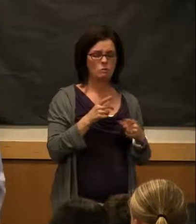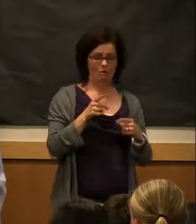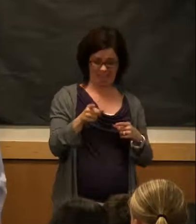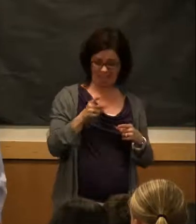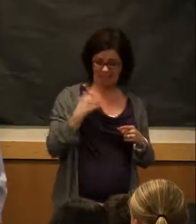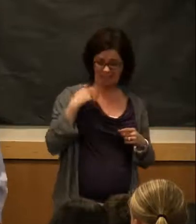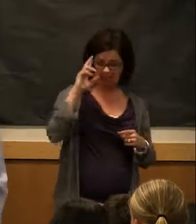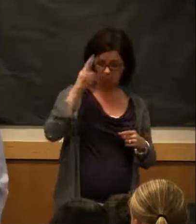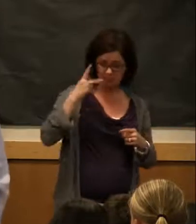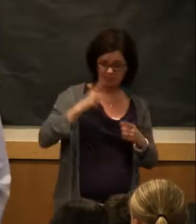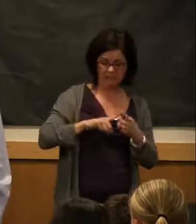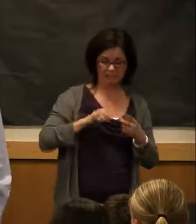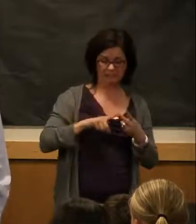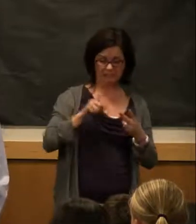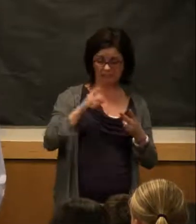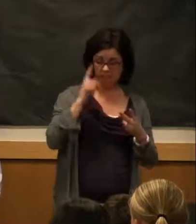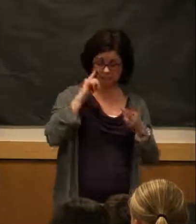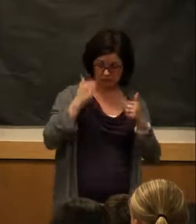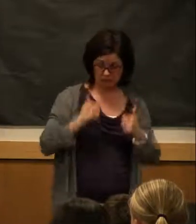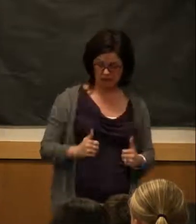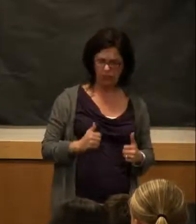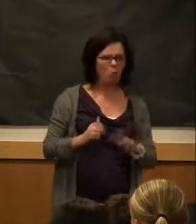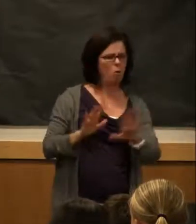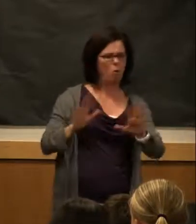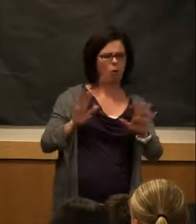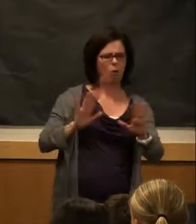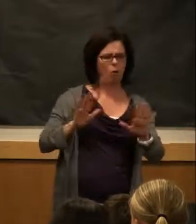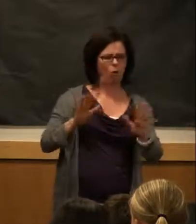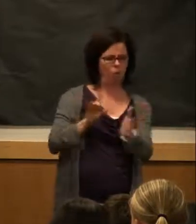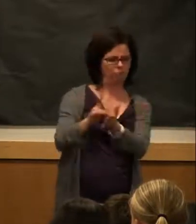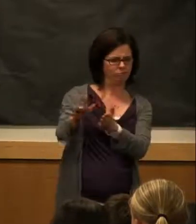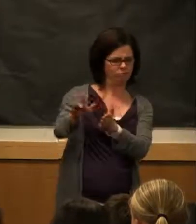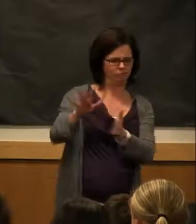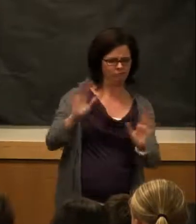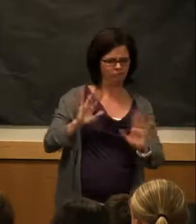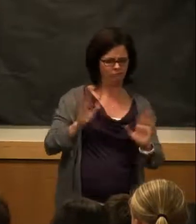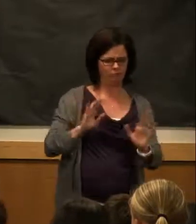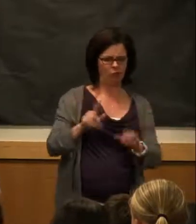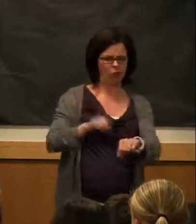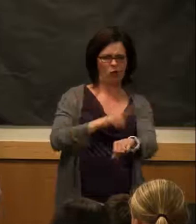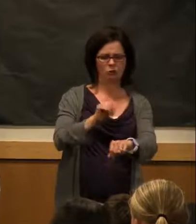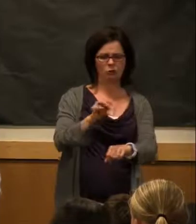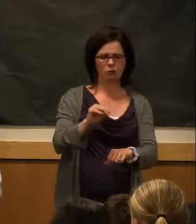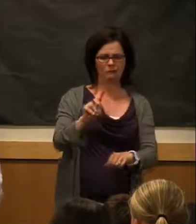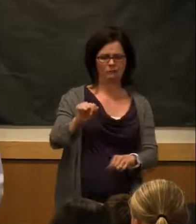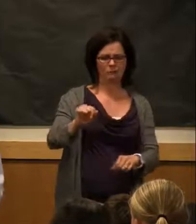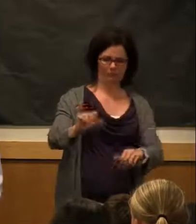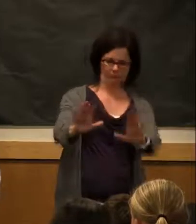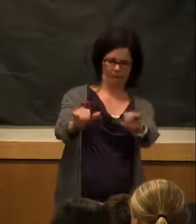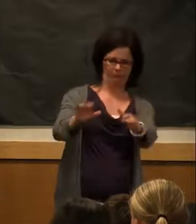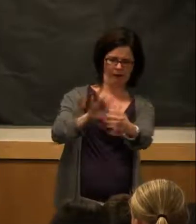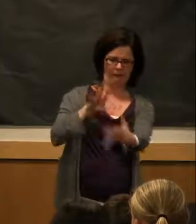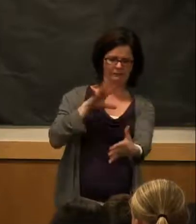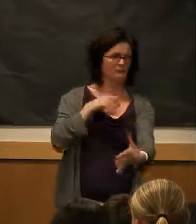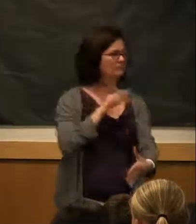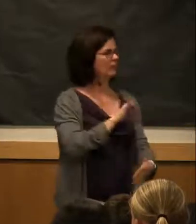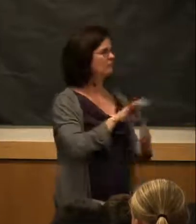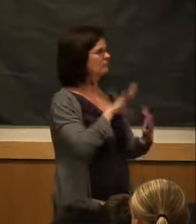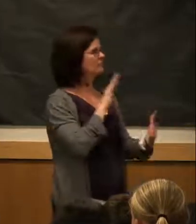just get rid of me because they could. They put me out on long-term disability and said goodbye. And I'll tell you, that was kind of